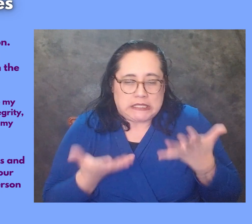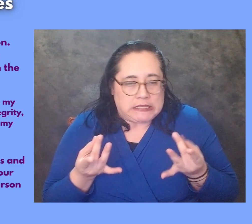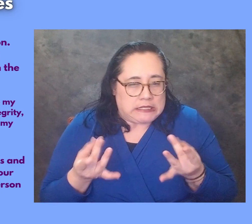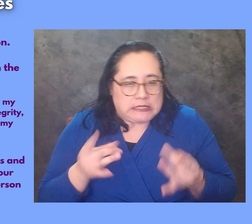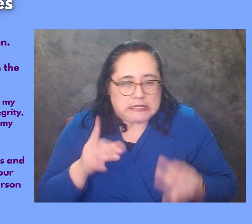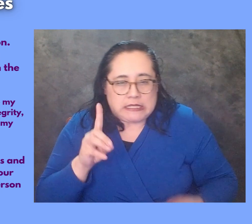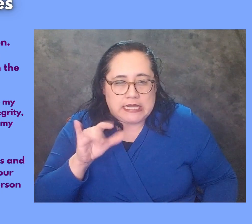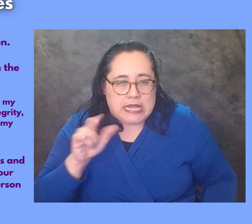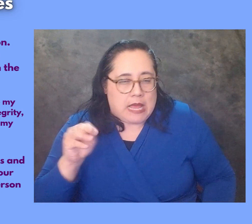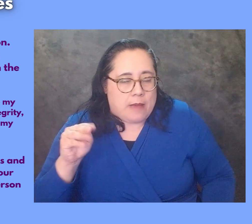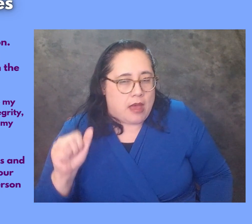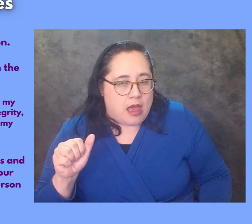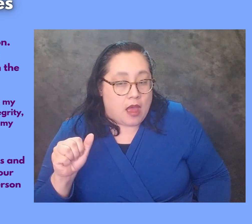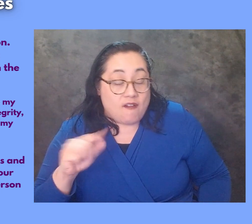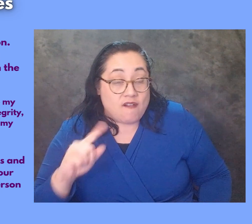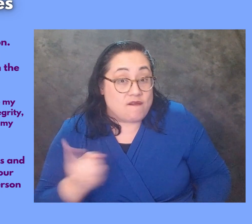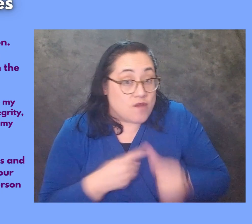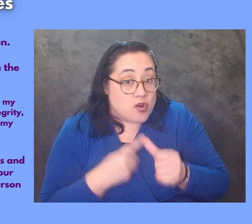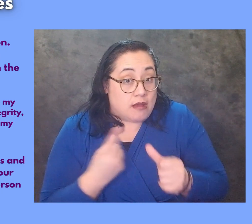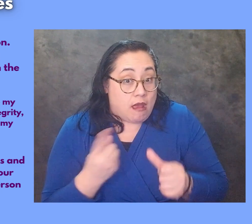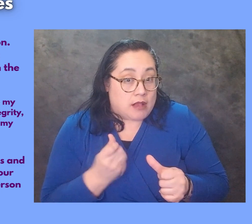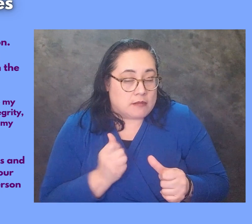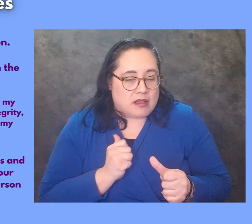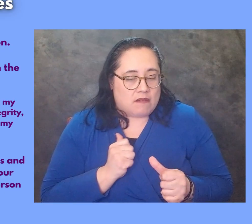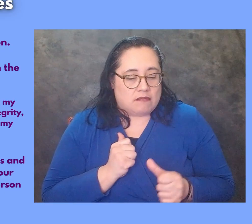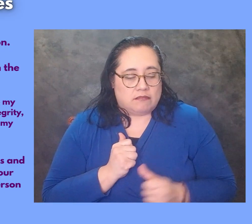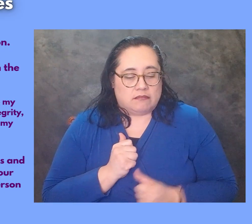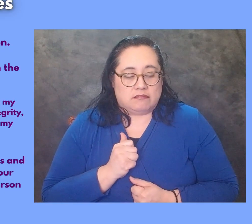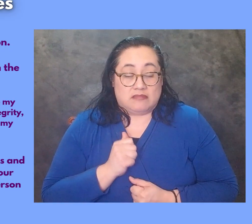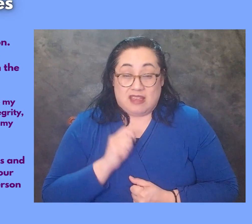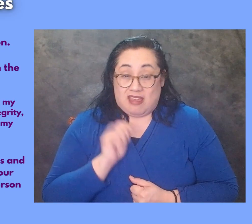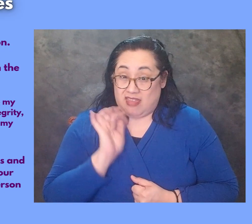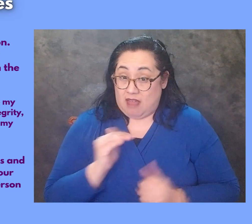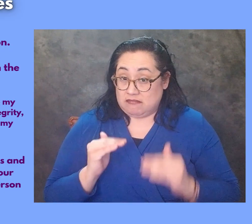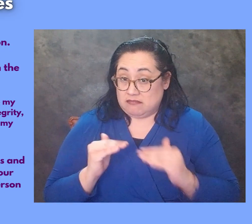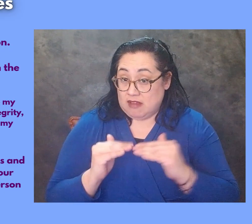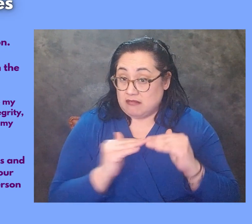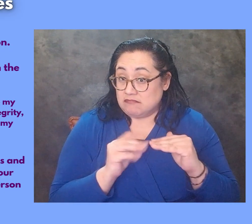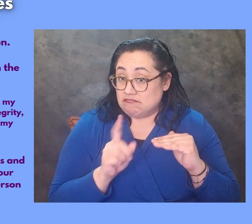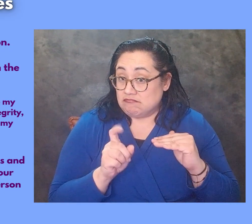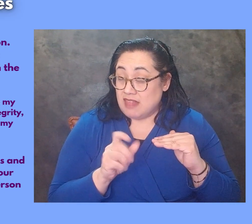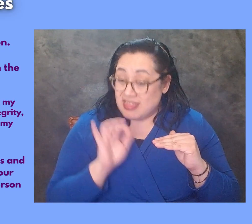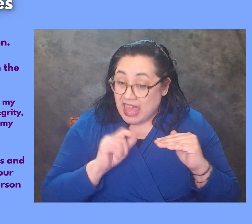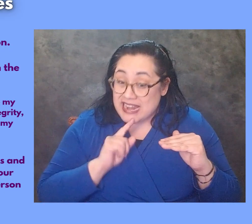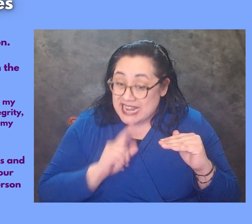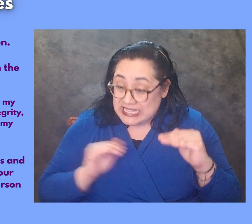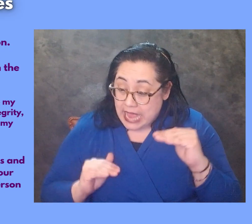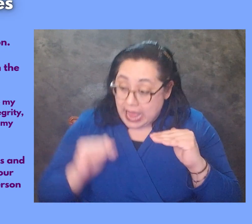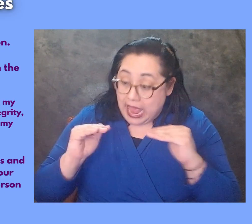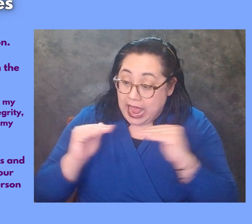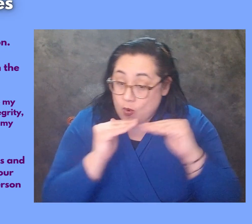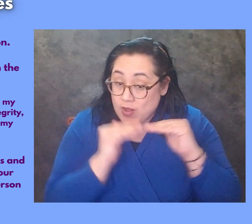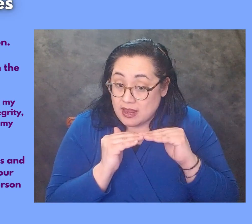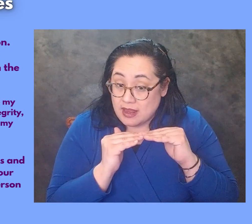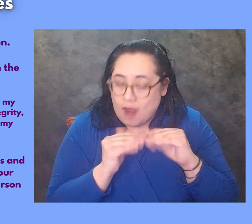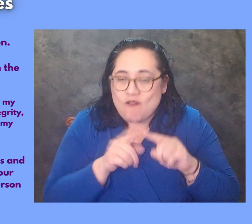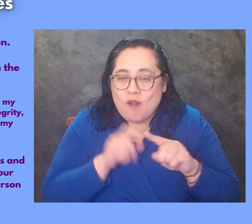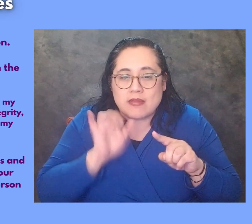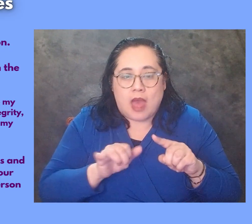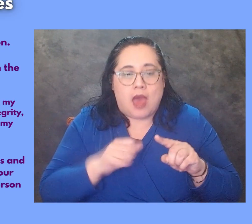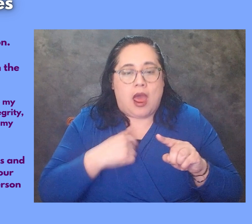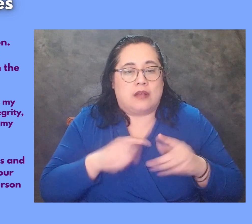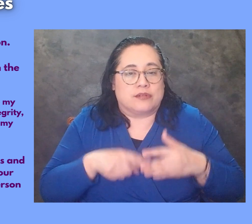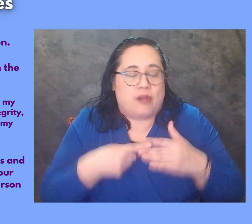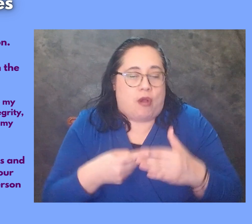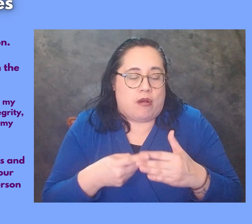kind of ethical dilemma, the first thing I do is ask myself, is it fair? Is this